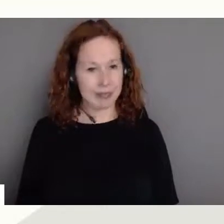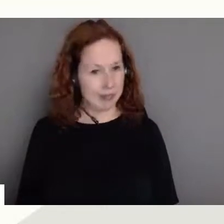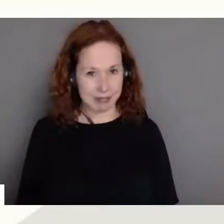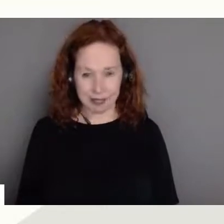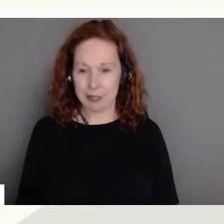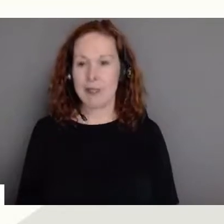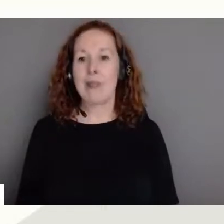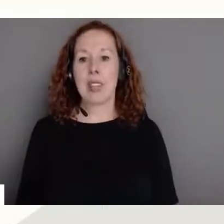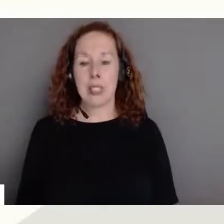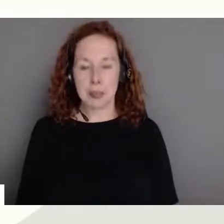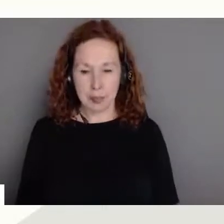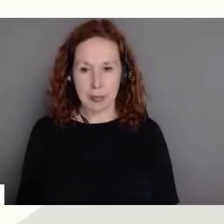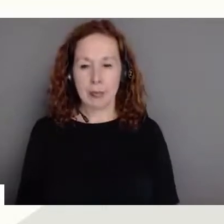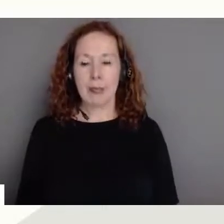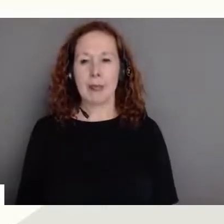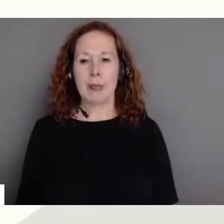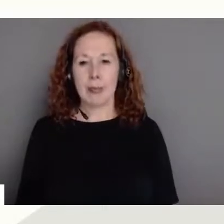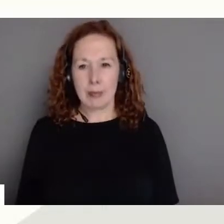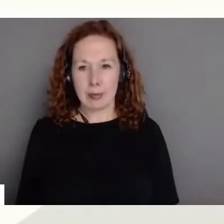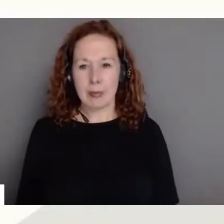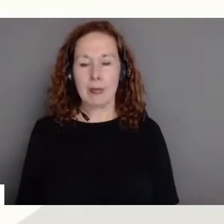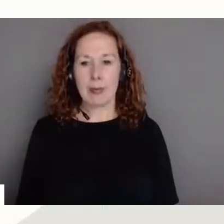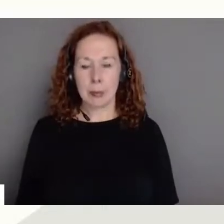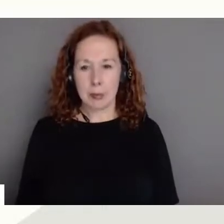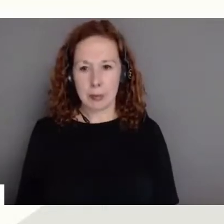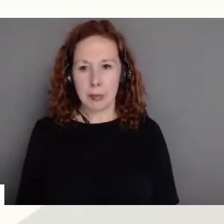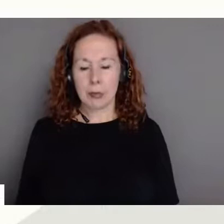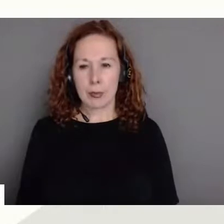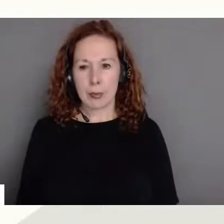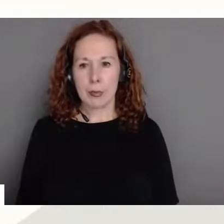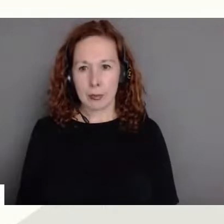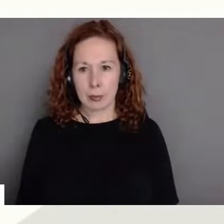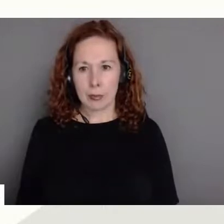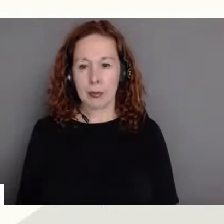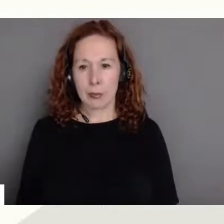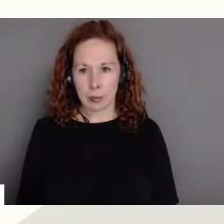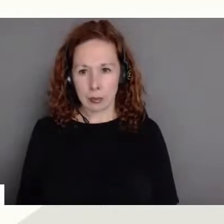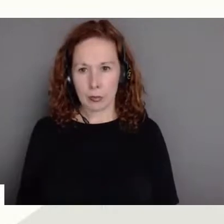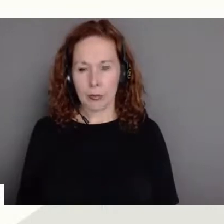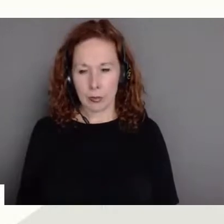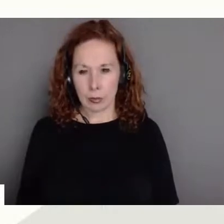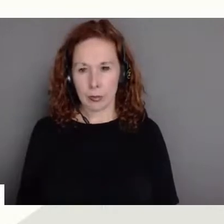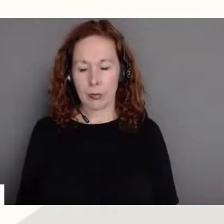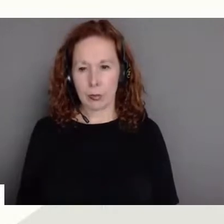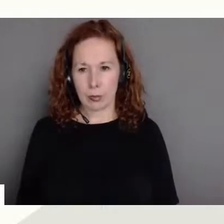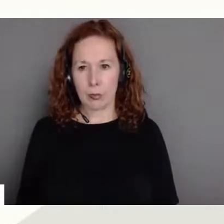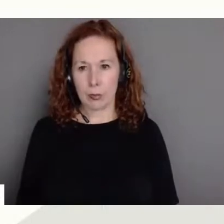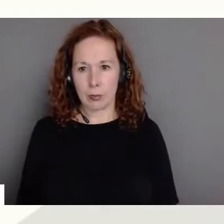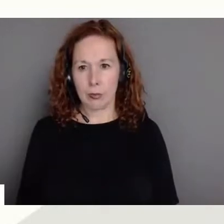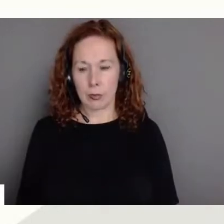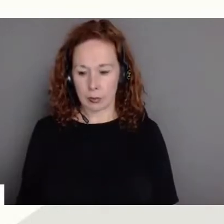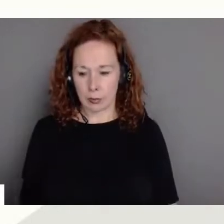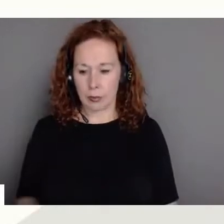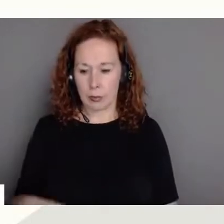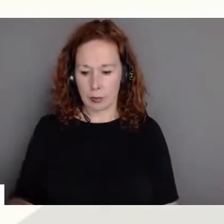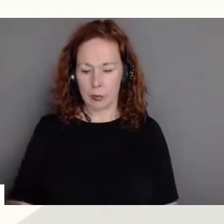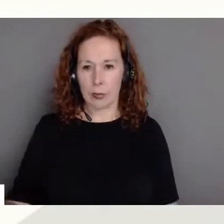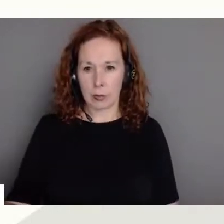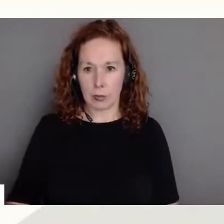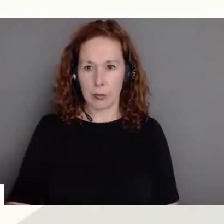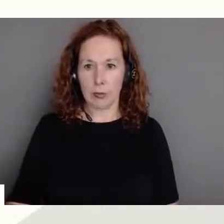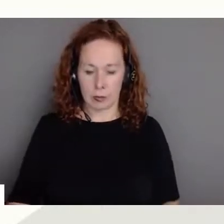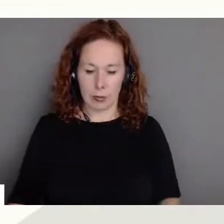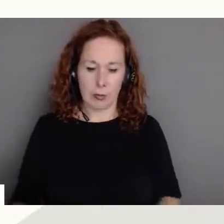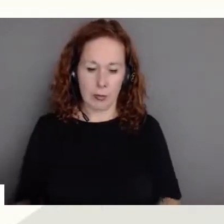musicians, right? And you're just like, "Okay, well, yeah." Or for me, to put a better example, if someone asked me, a